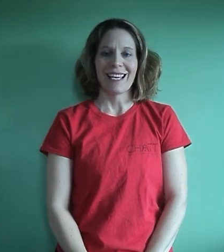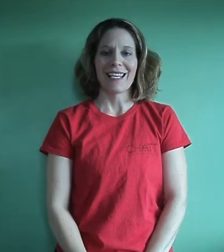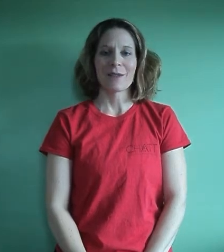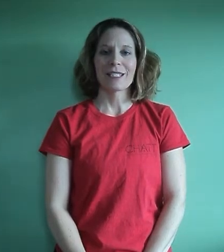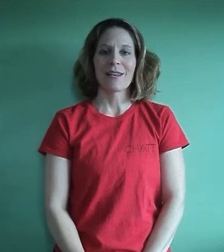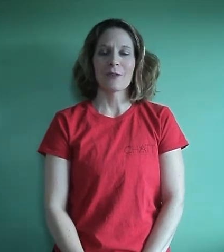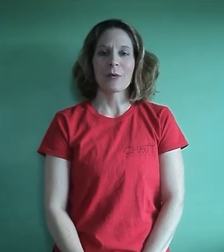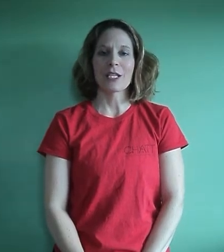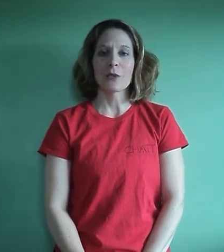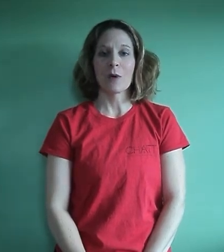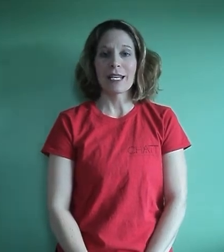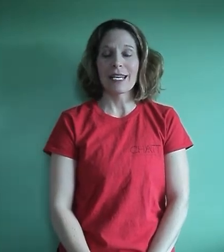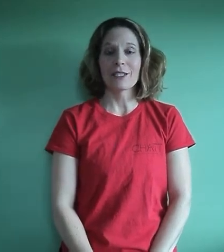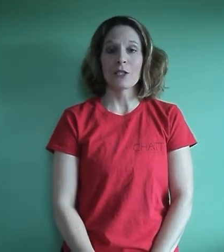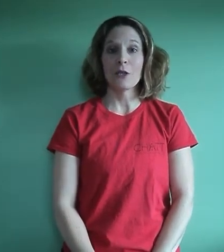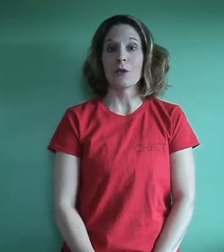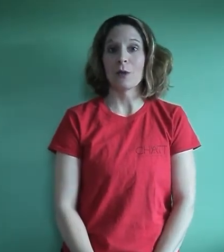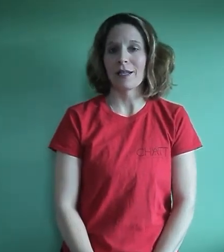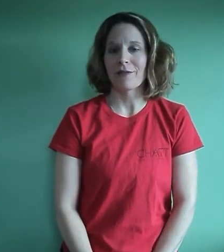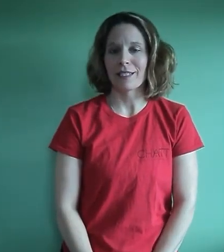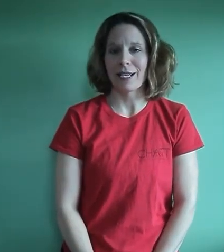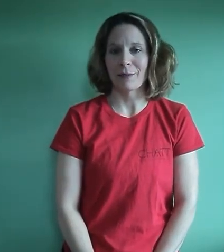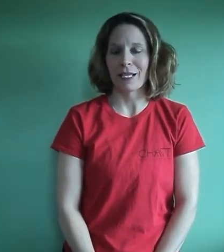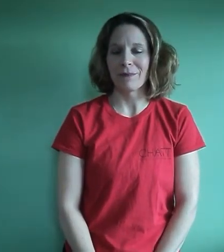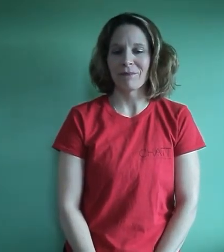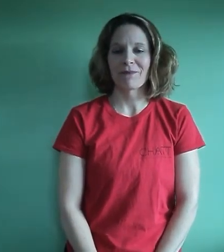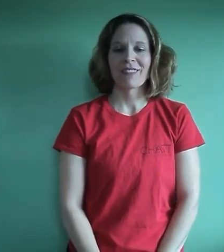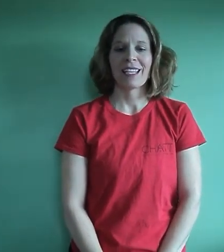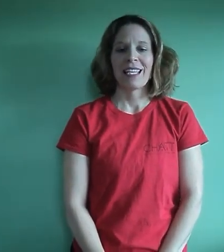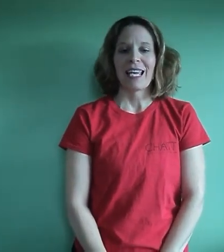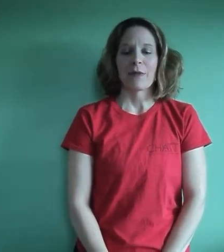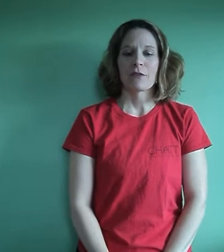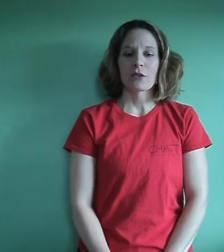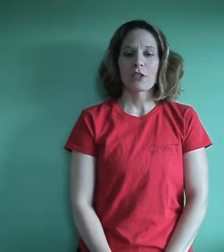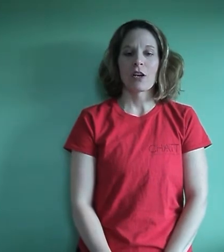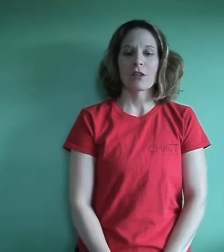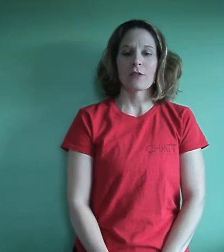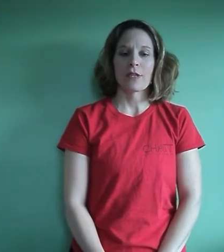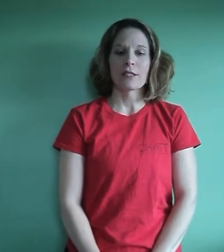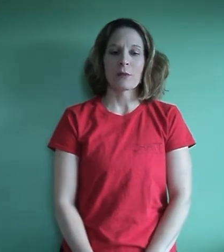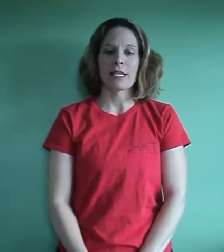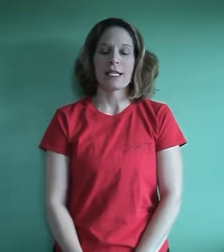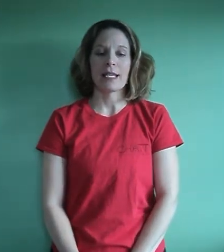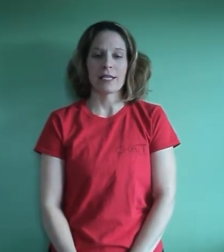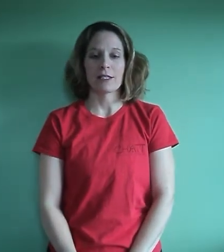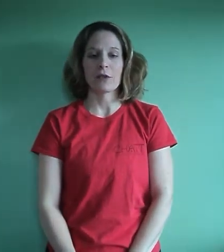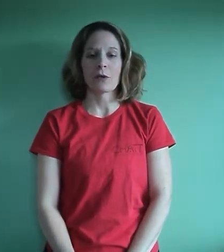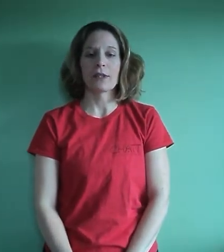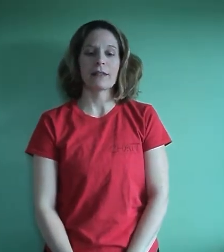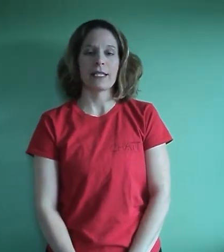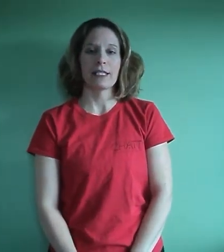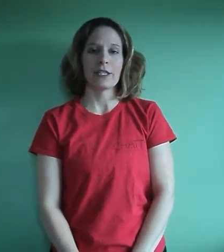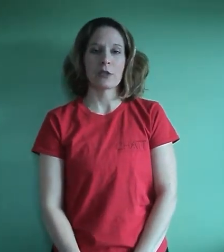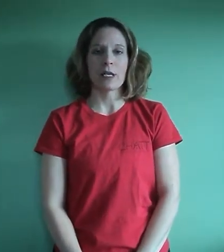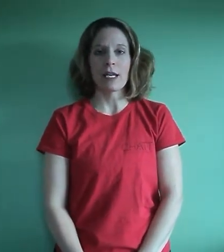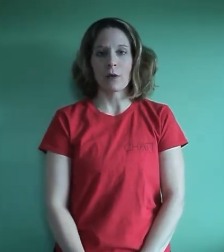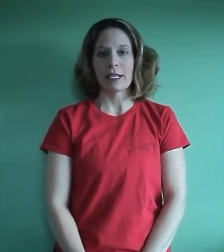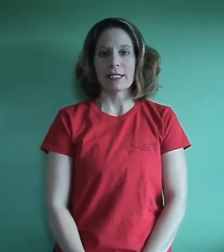And now it's time for week 22 of the timeline. And the first card for this week is North Atlantic Treaty